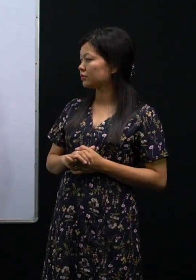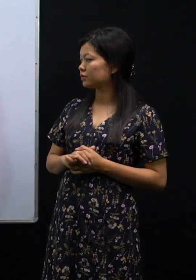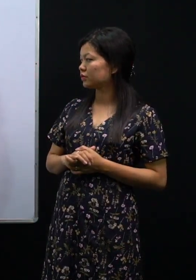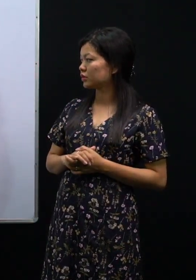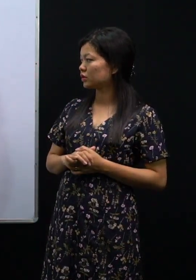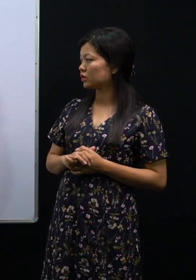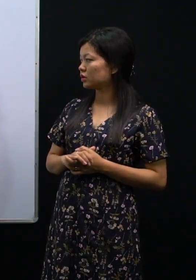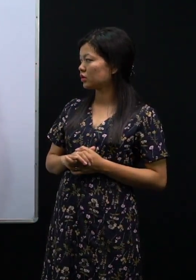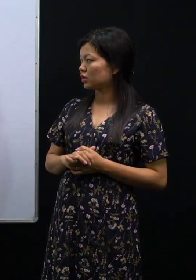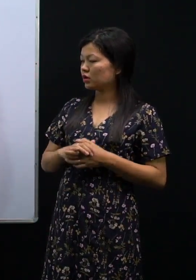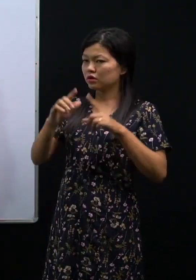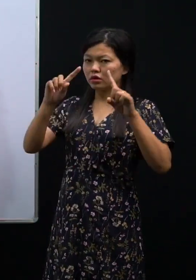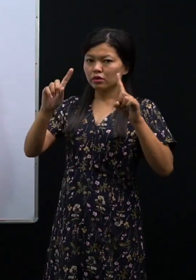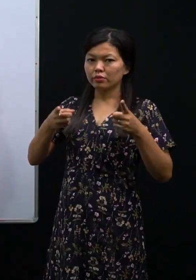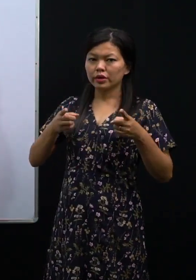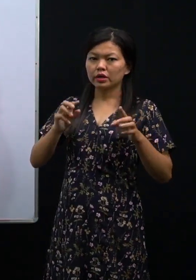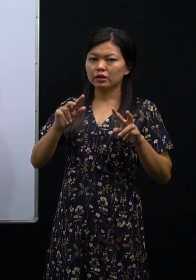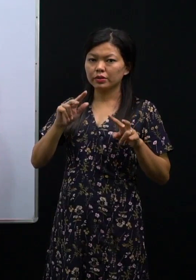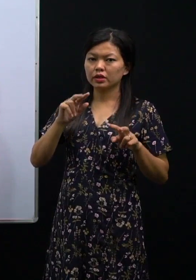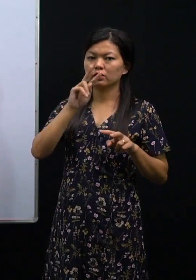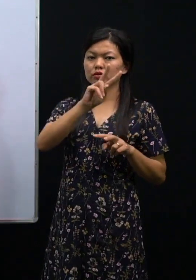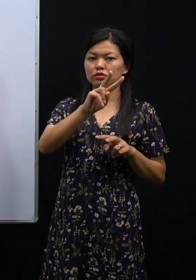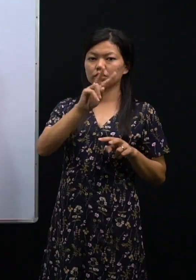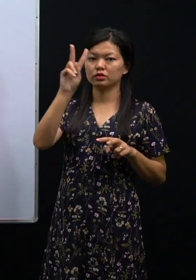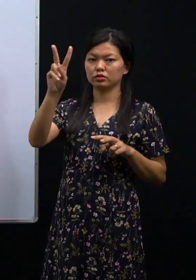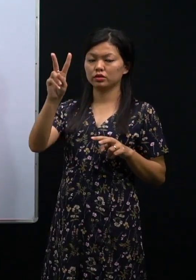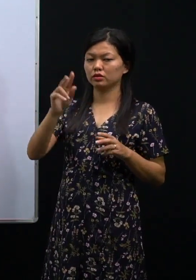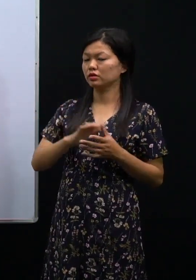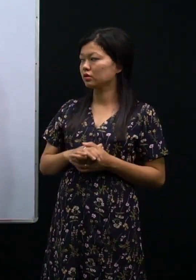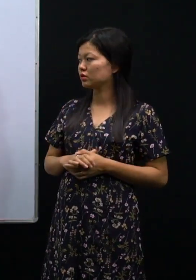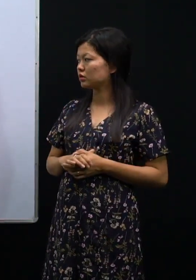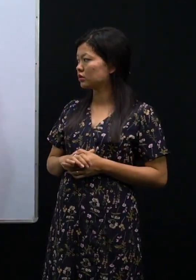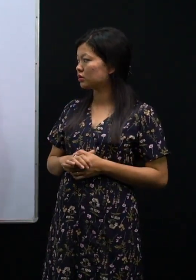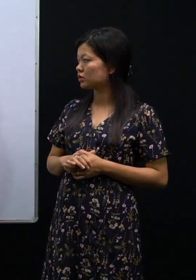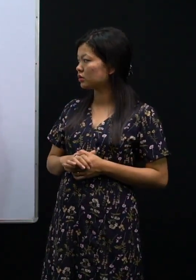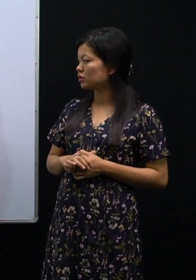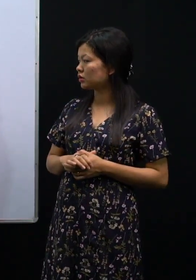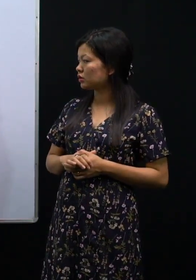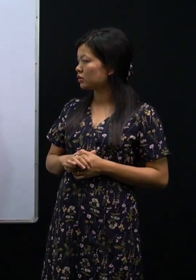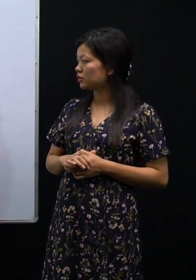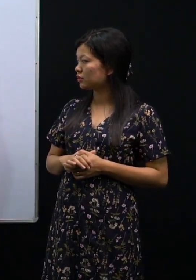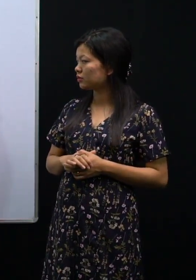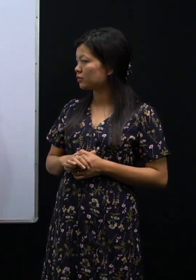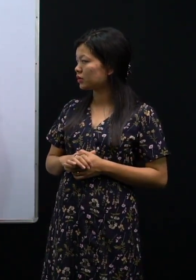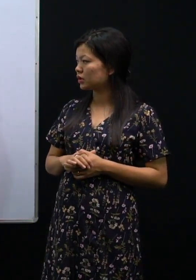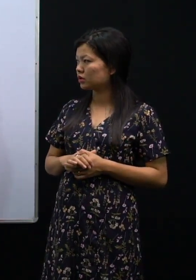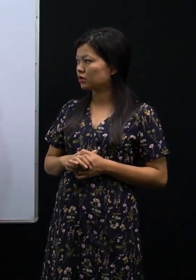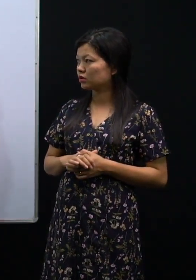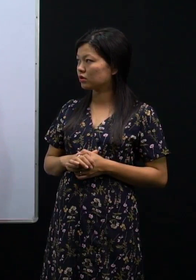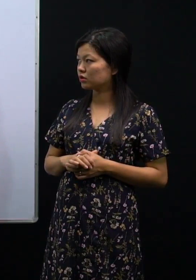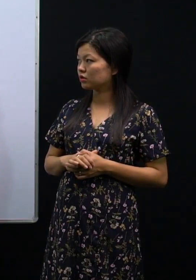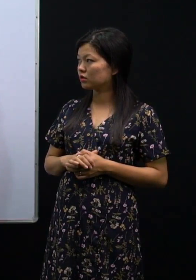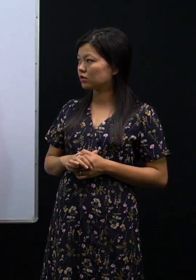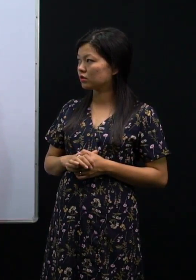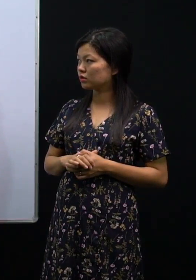2 times. You can write like this. If teachers understand, no problem. Somewhere, some places, they're not understand. They're asking,